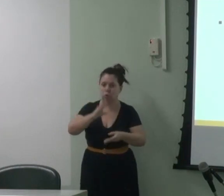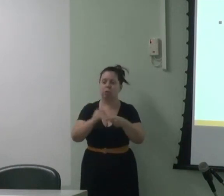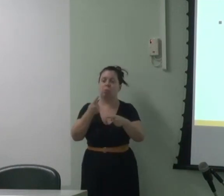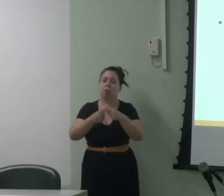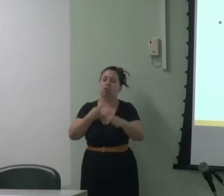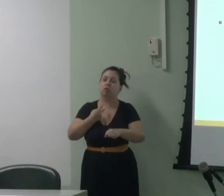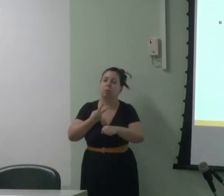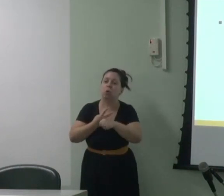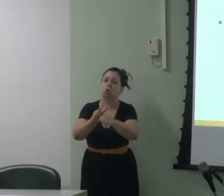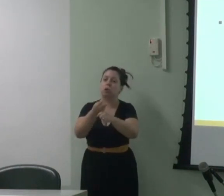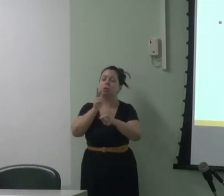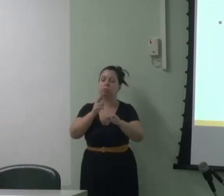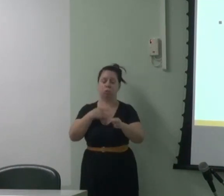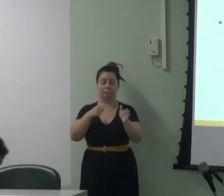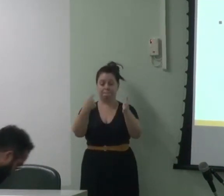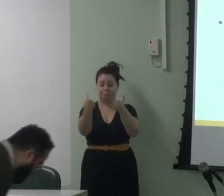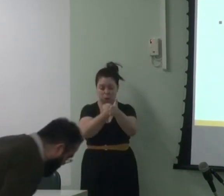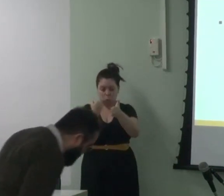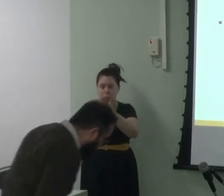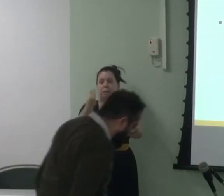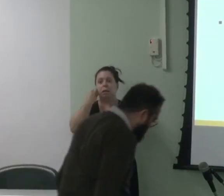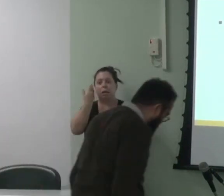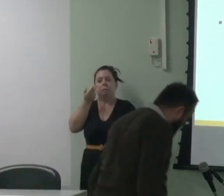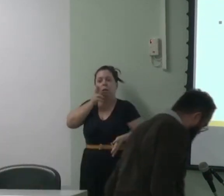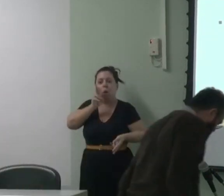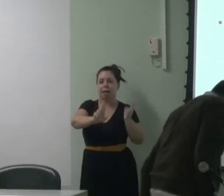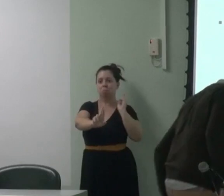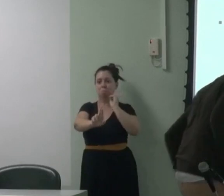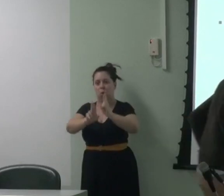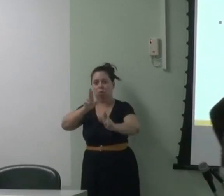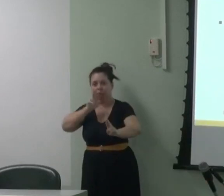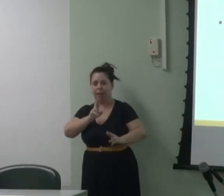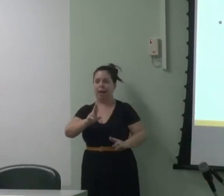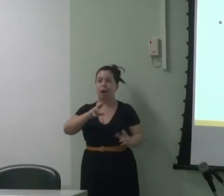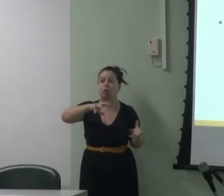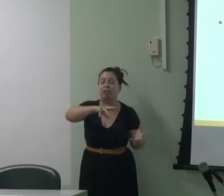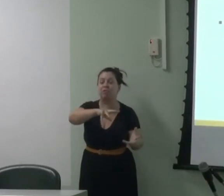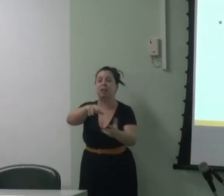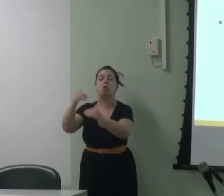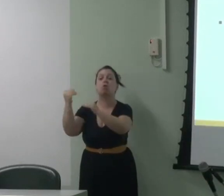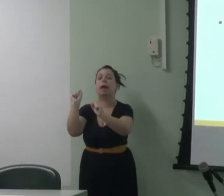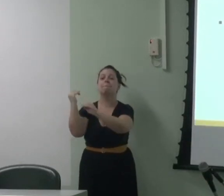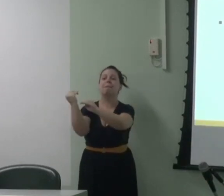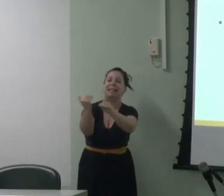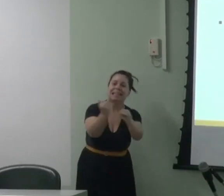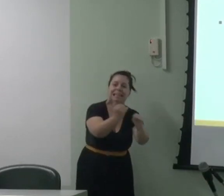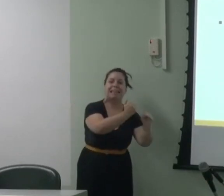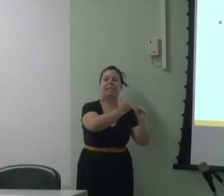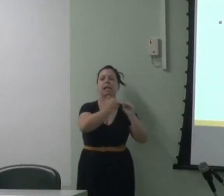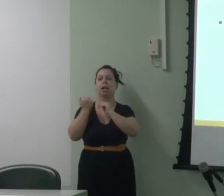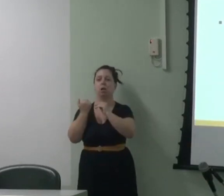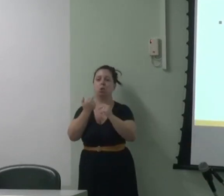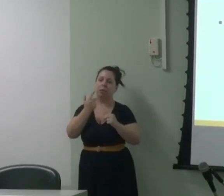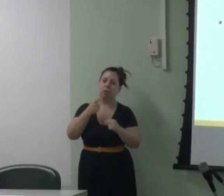old questions. So Dan showed the example of looking into the word order. Here